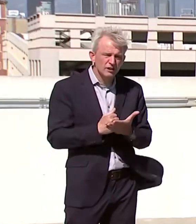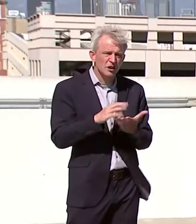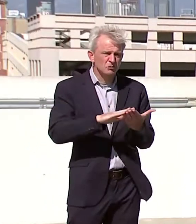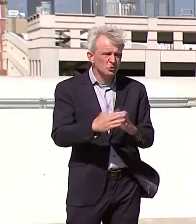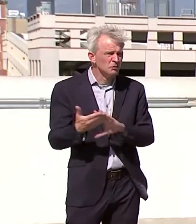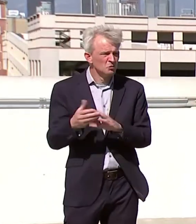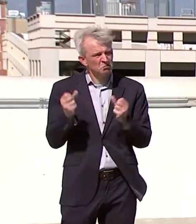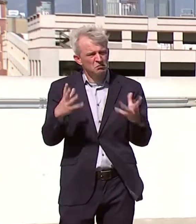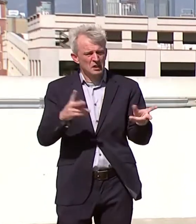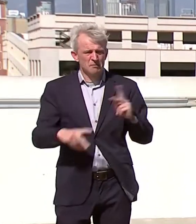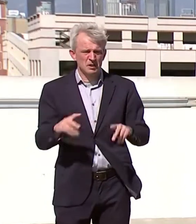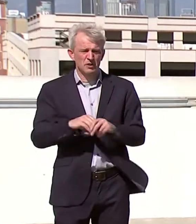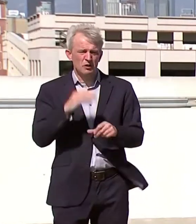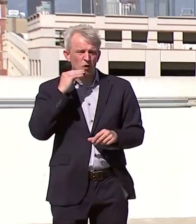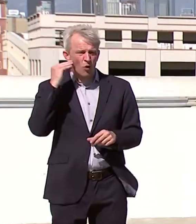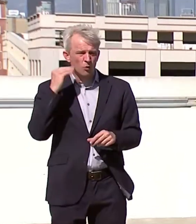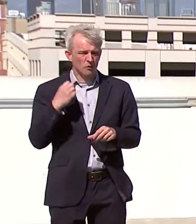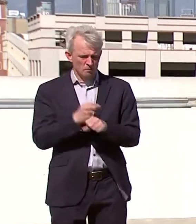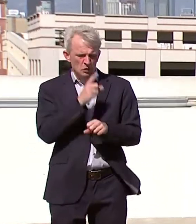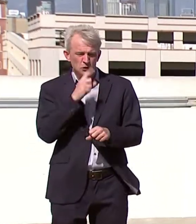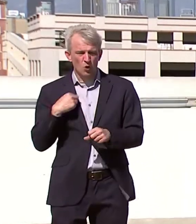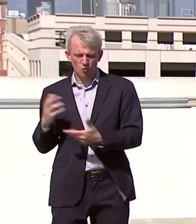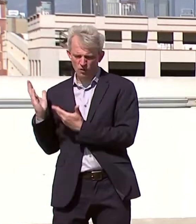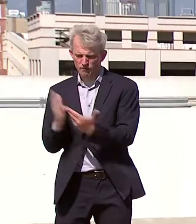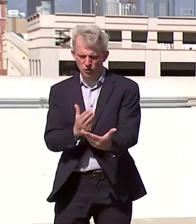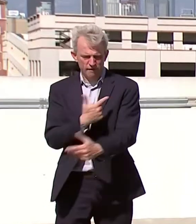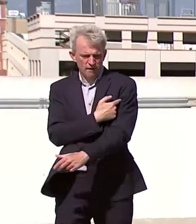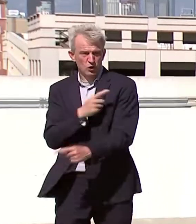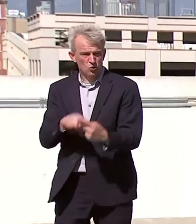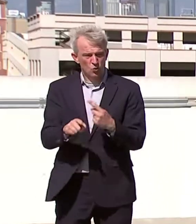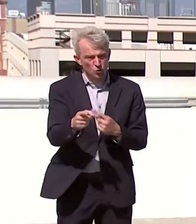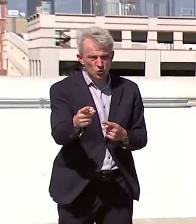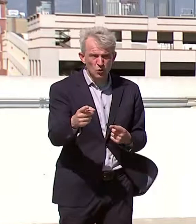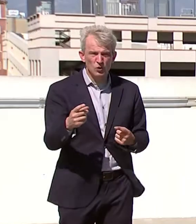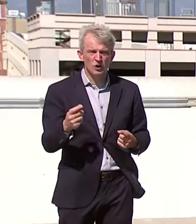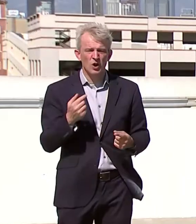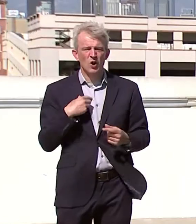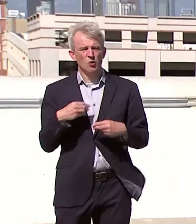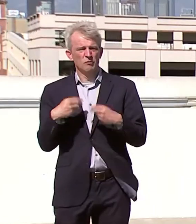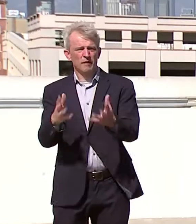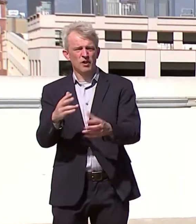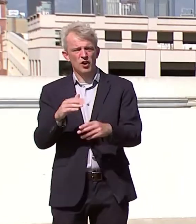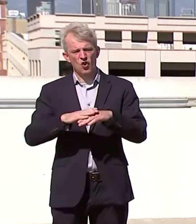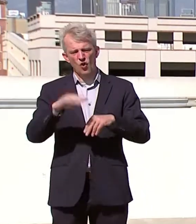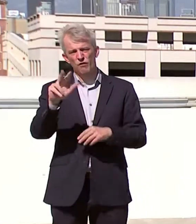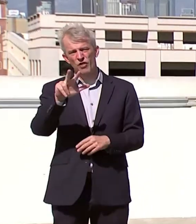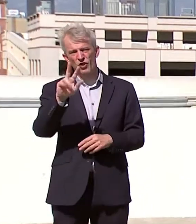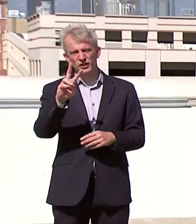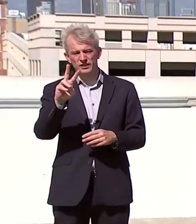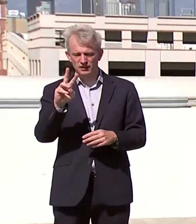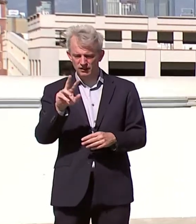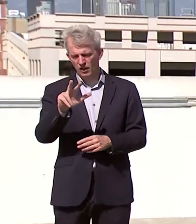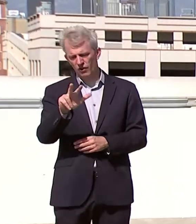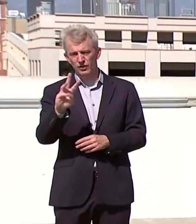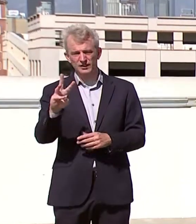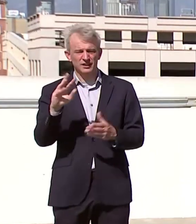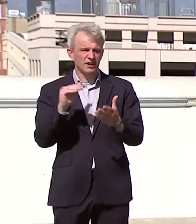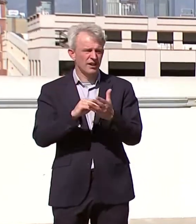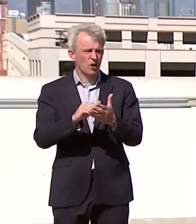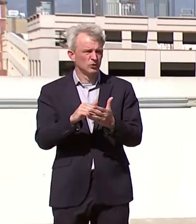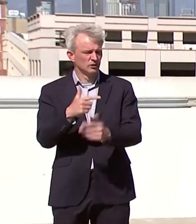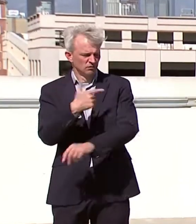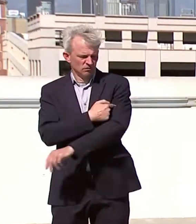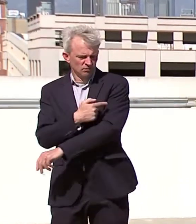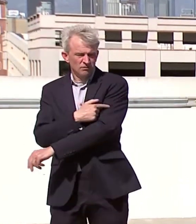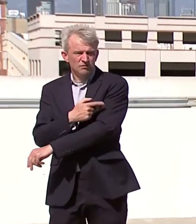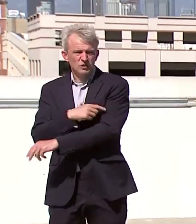sure that we bring the vaccine to you. And so far, our MOVE clinics have administered over 36,000 doses to vulnerable Angelenos, over 90% people of